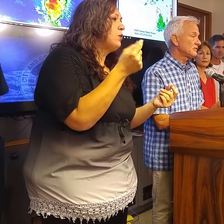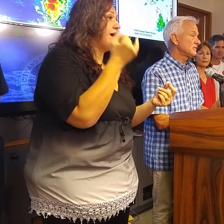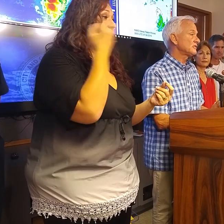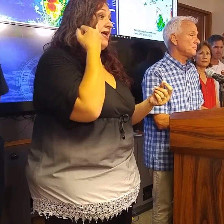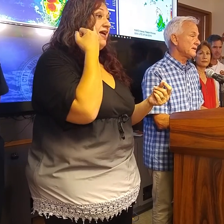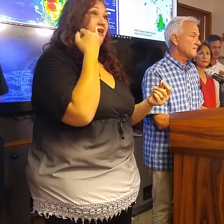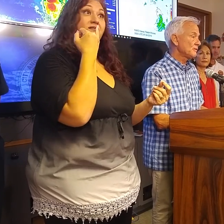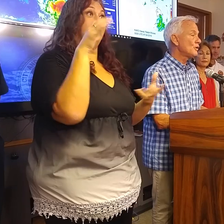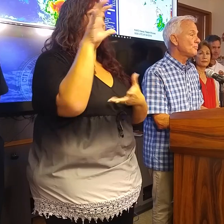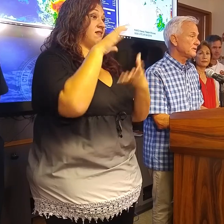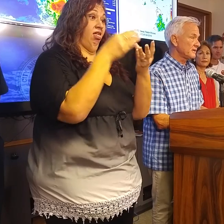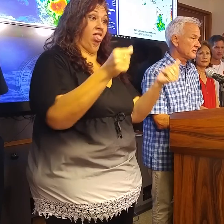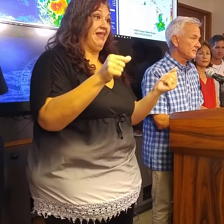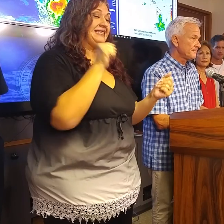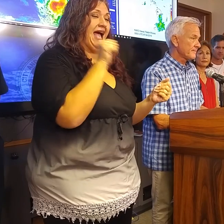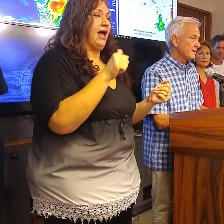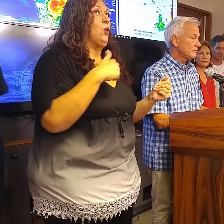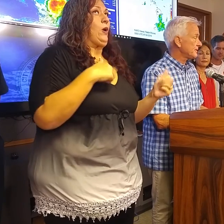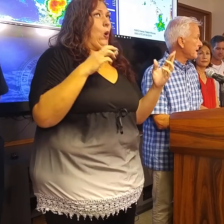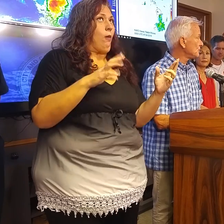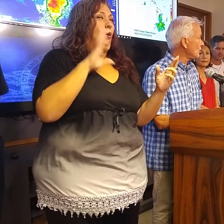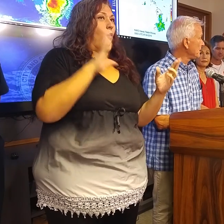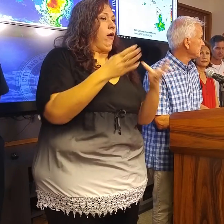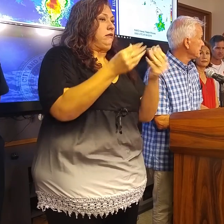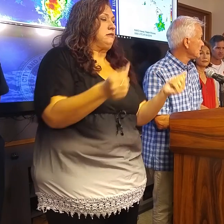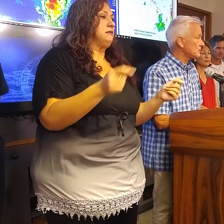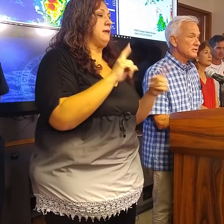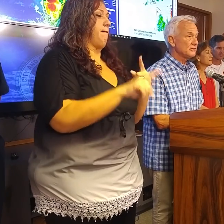it doesn't dissipate. We hope it does. With that,